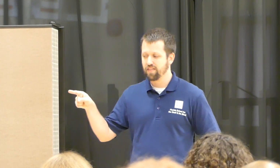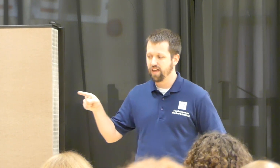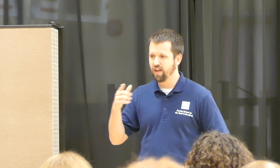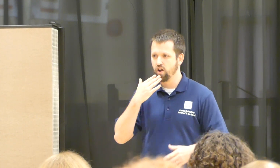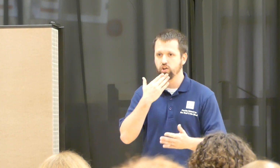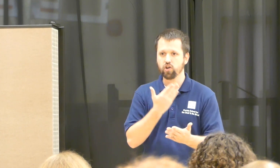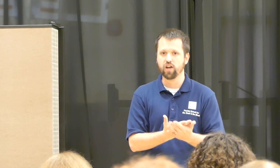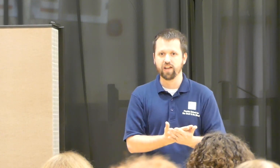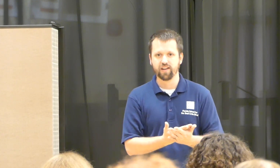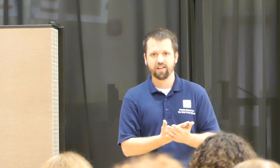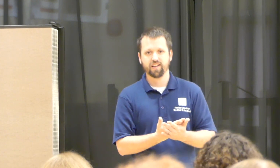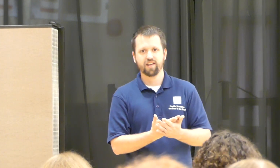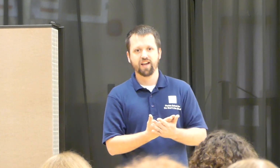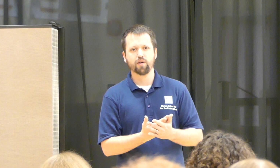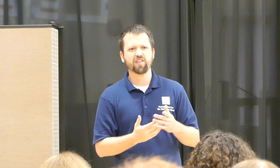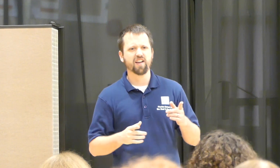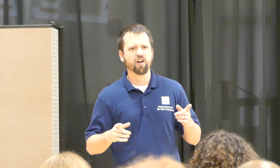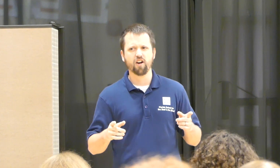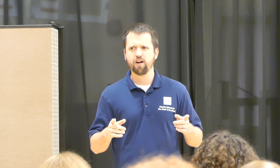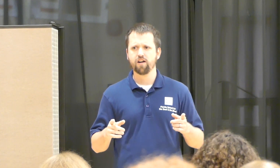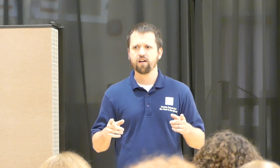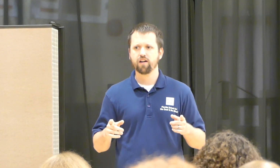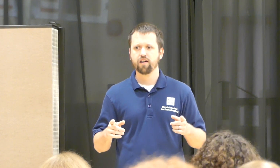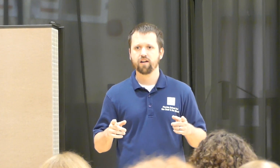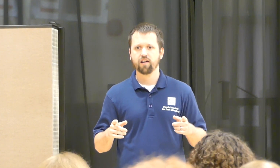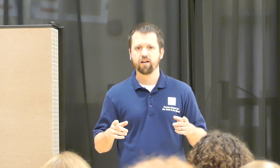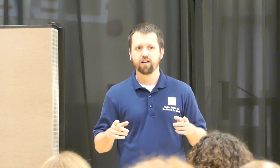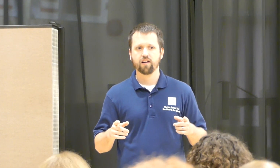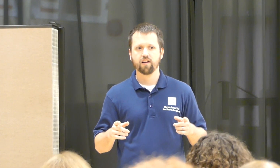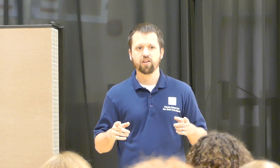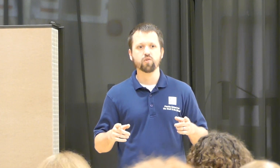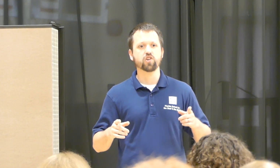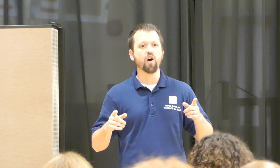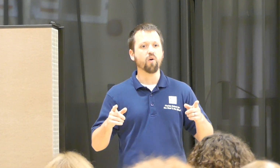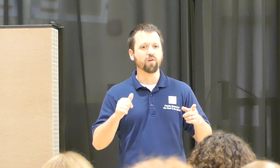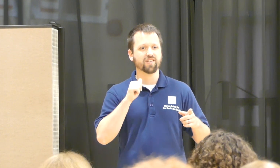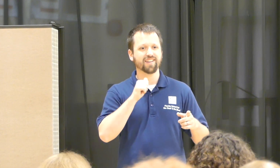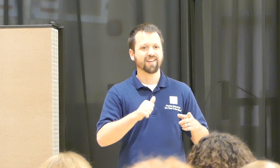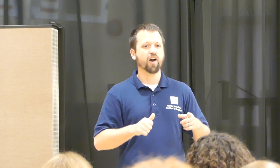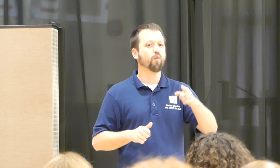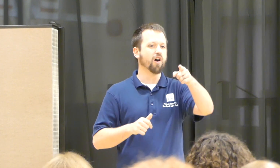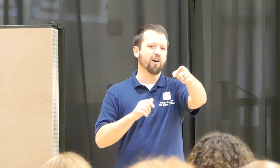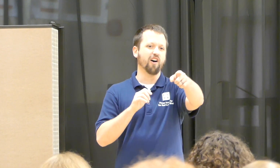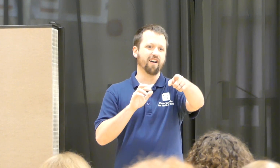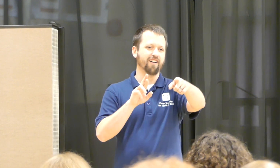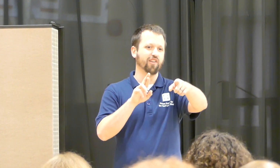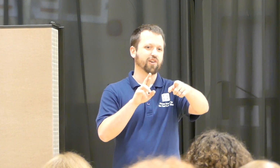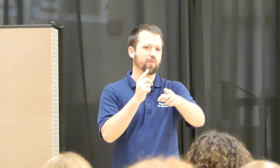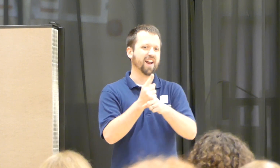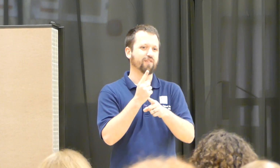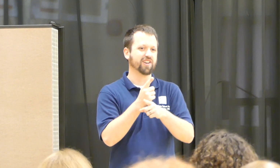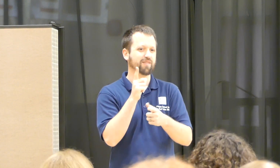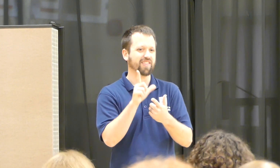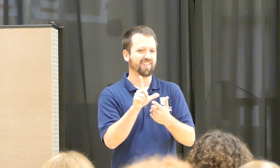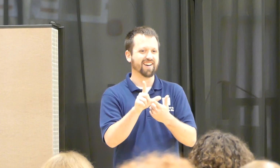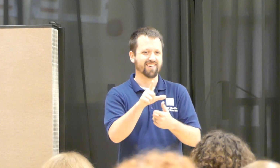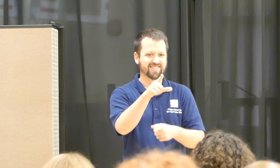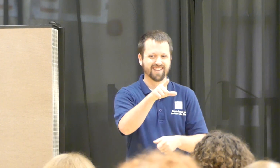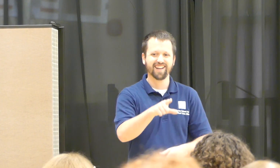They are good. How do we sign R? You don't. Oh, wrong R. Although you're right about the letters.